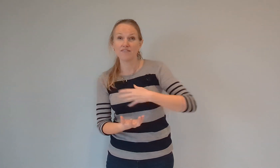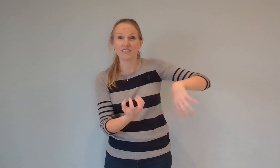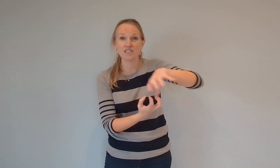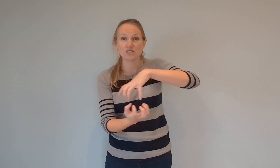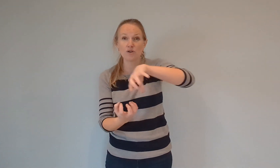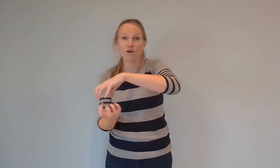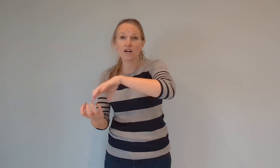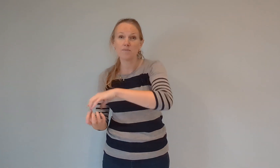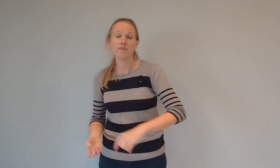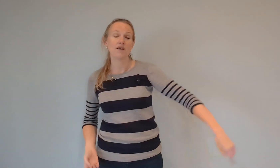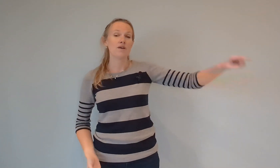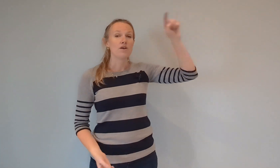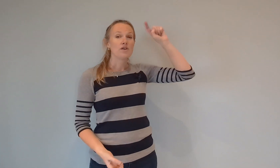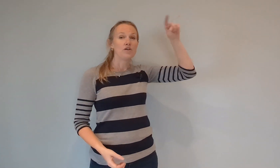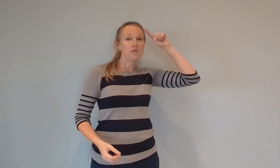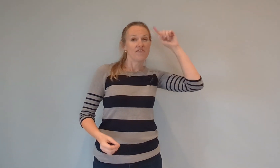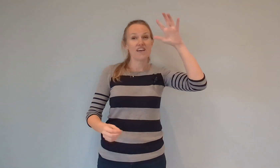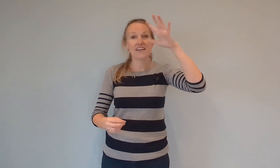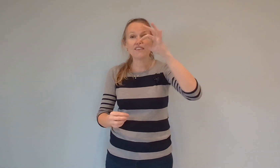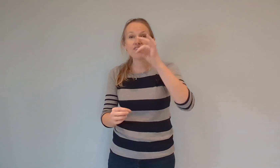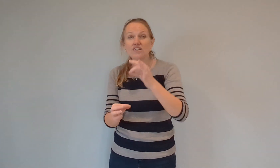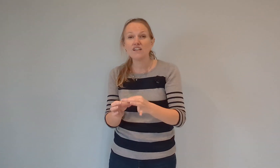every storm. You'll be faithful